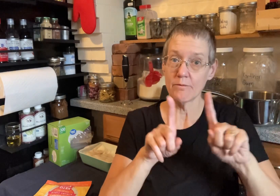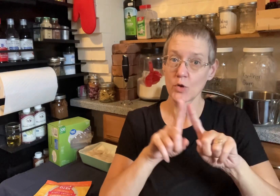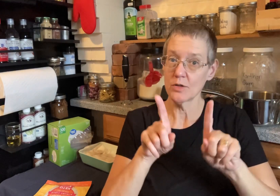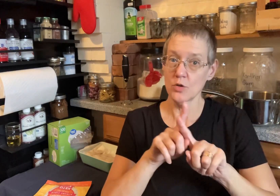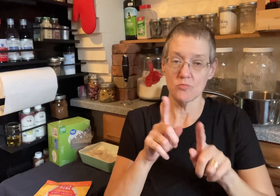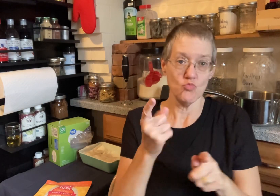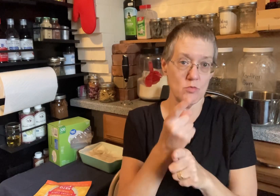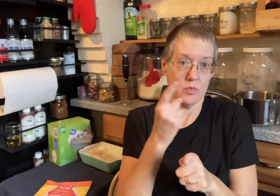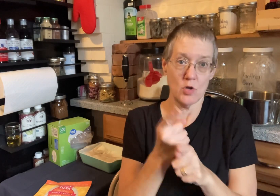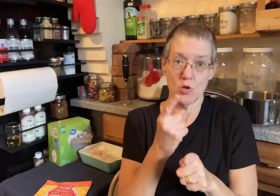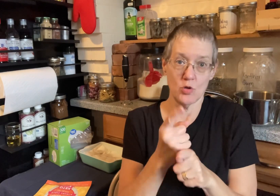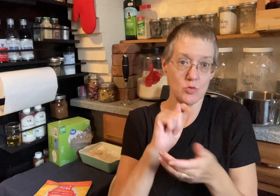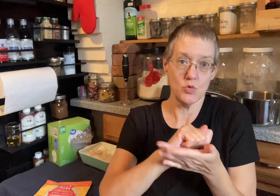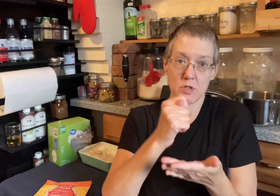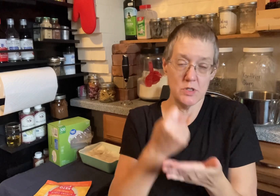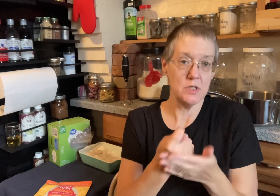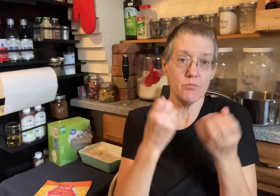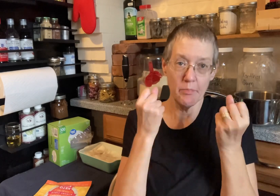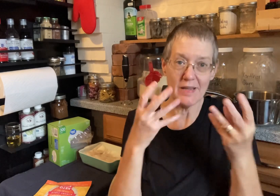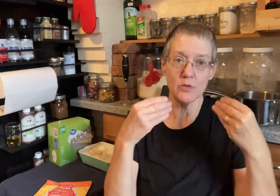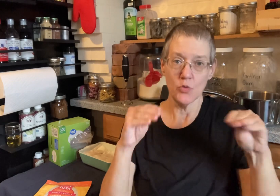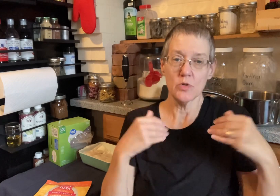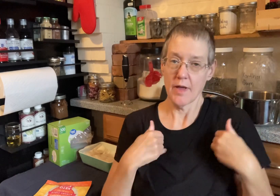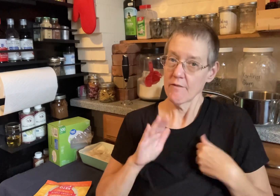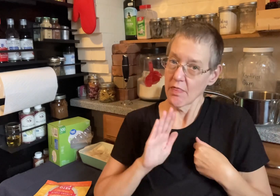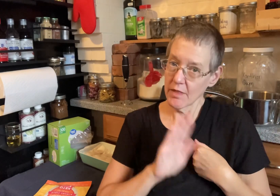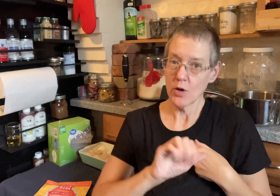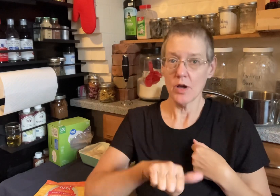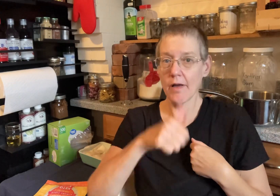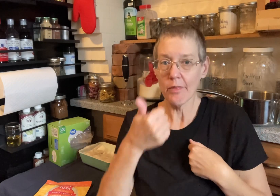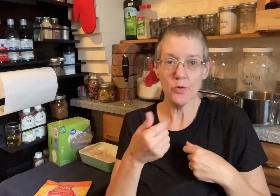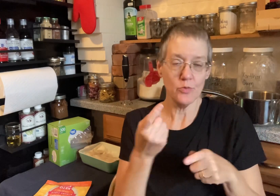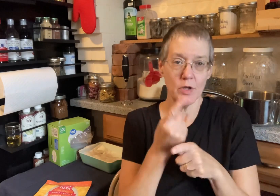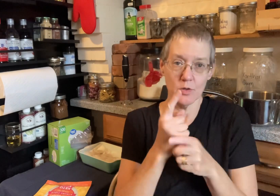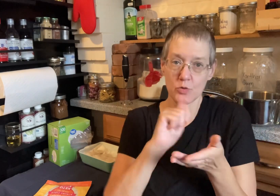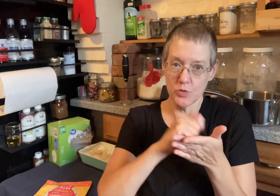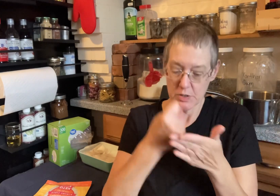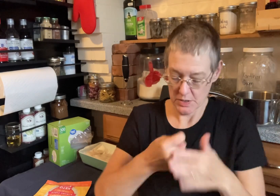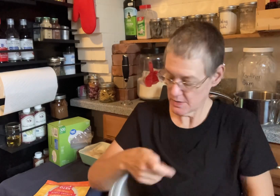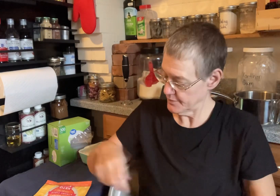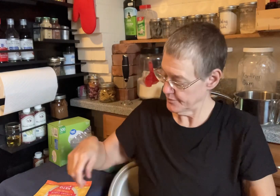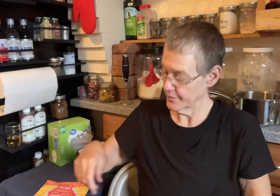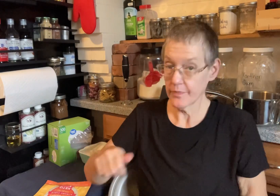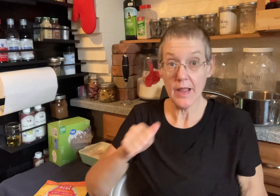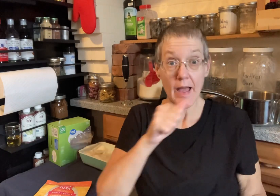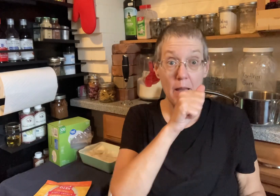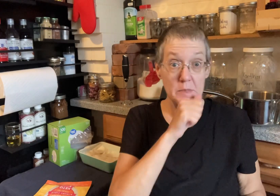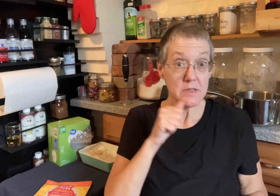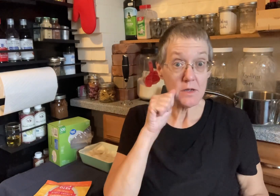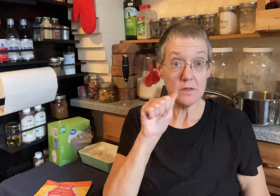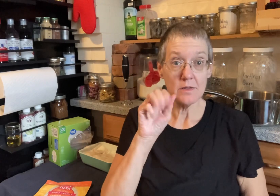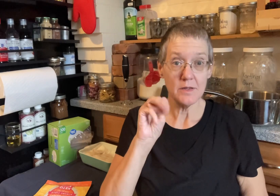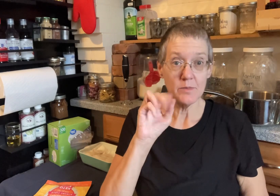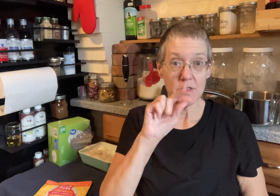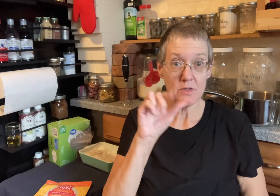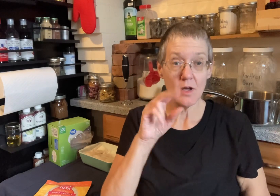This company has regular tortillas, and a lot of stores carry their regular tortillas.